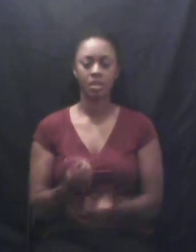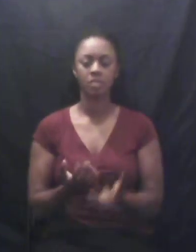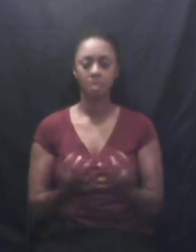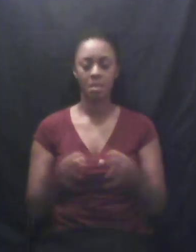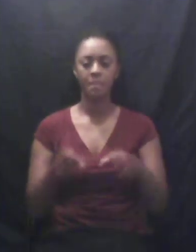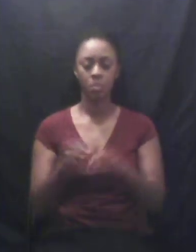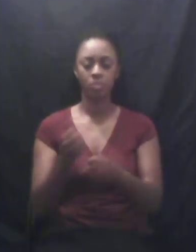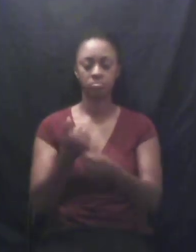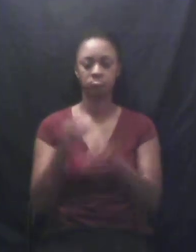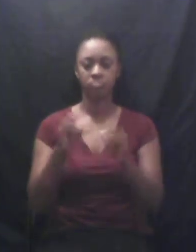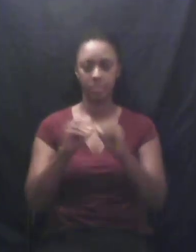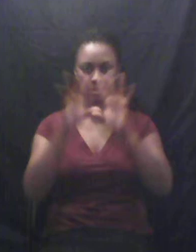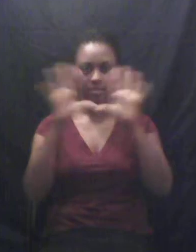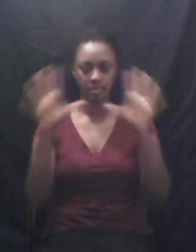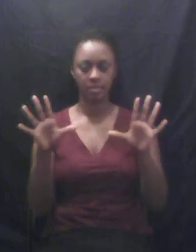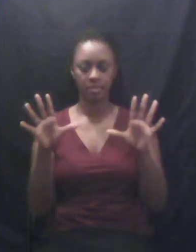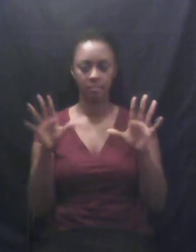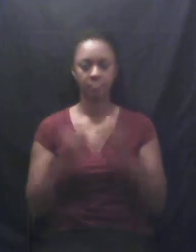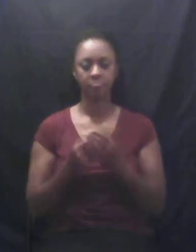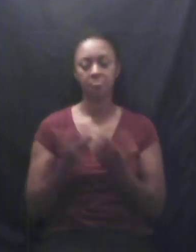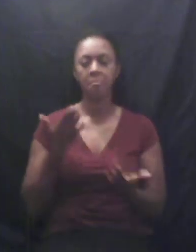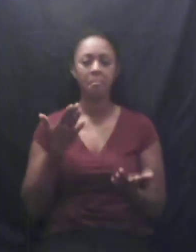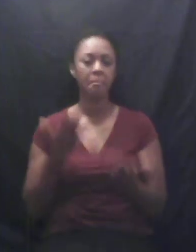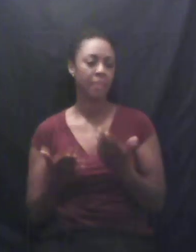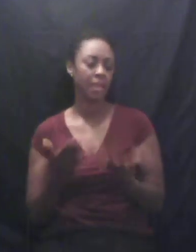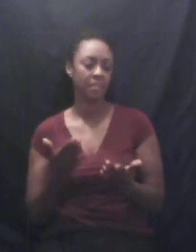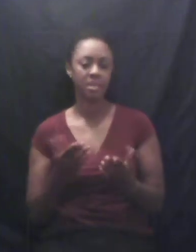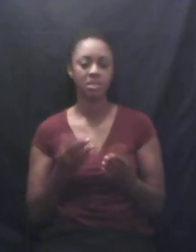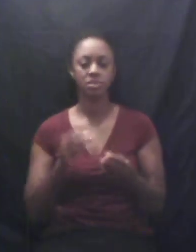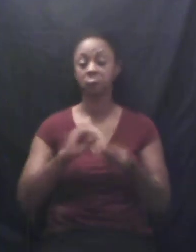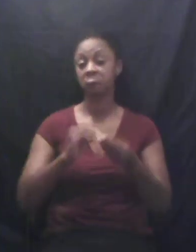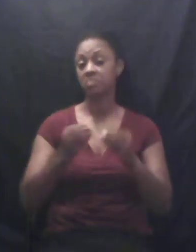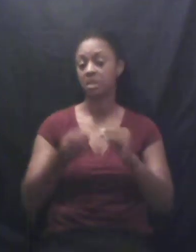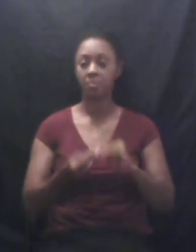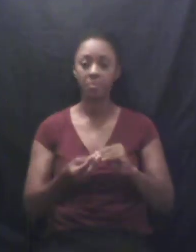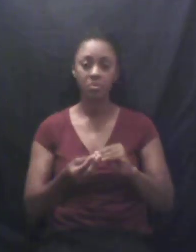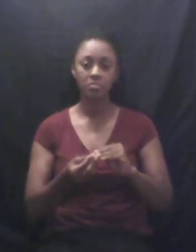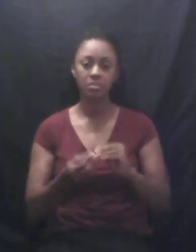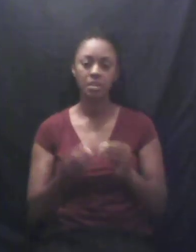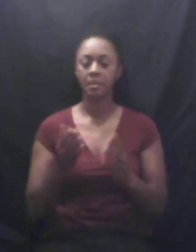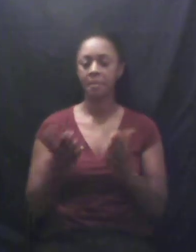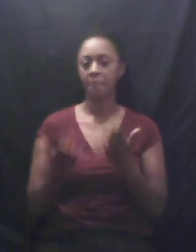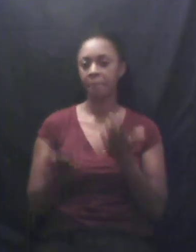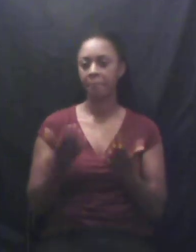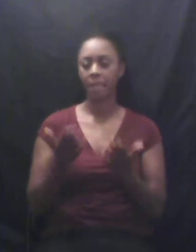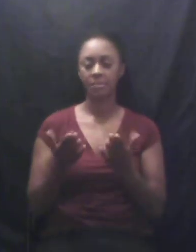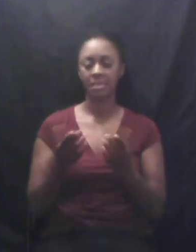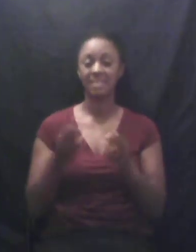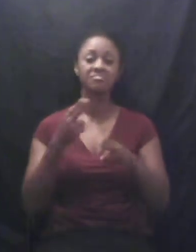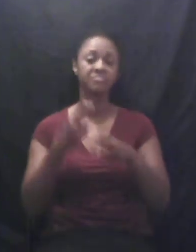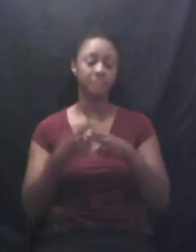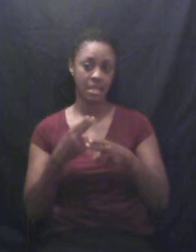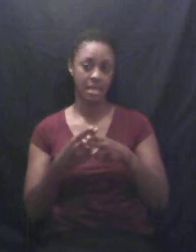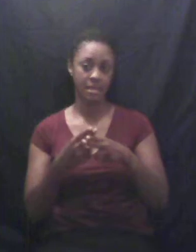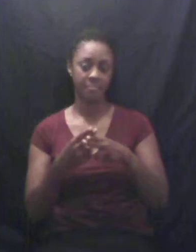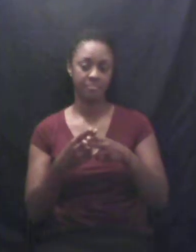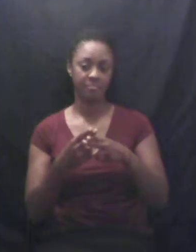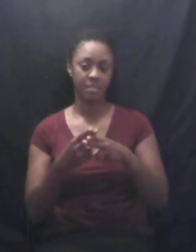or numbers or names. These are all special techniques that oral interpreters